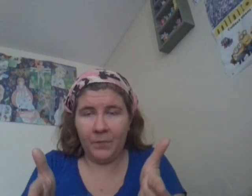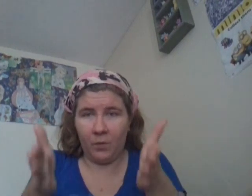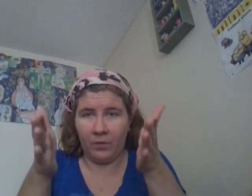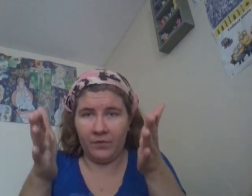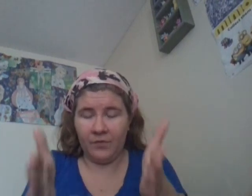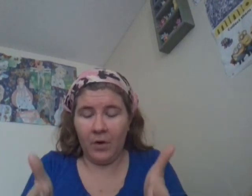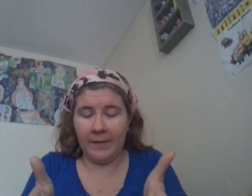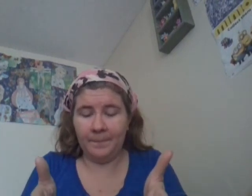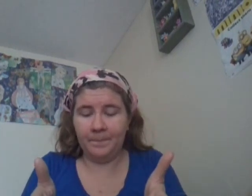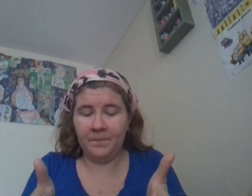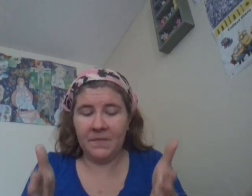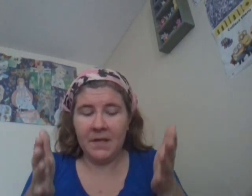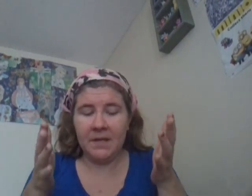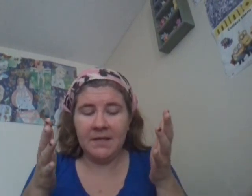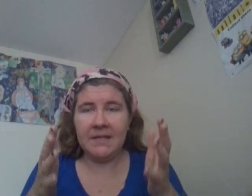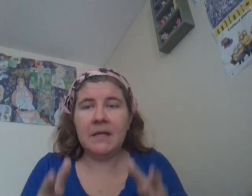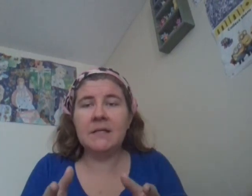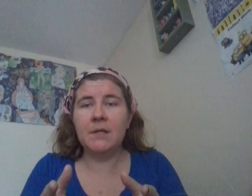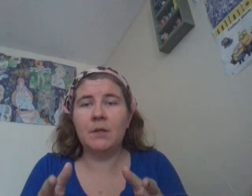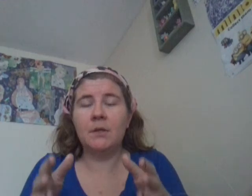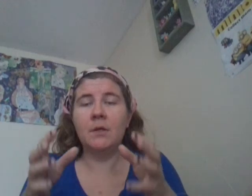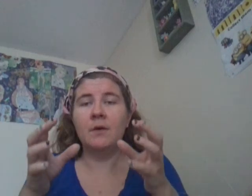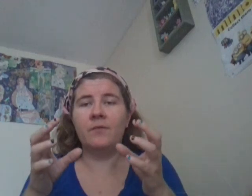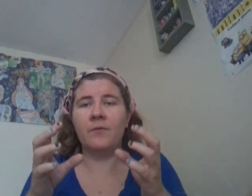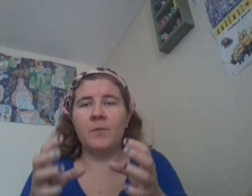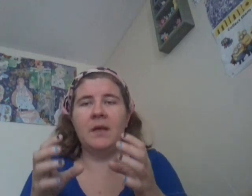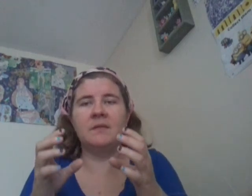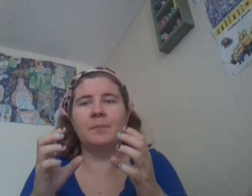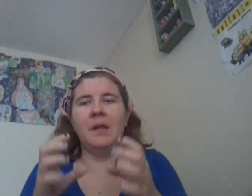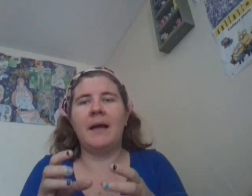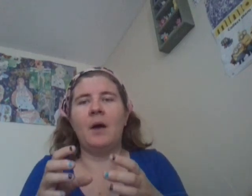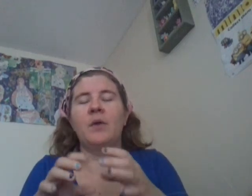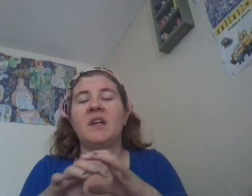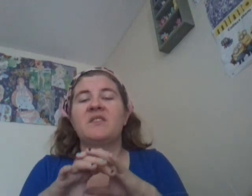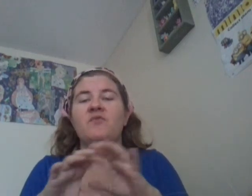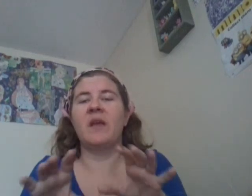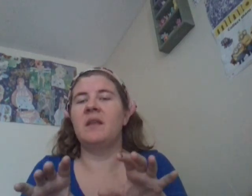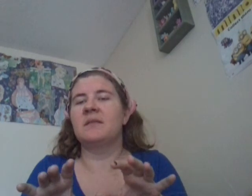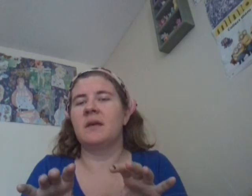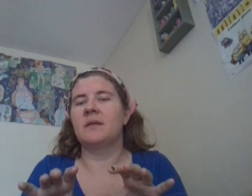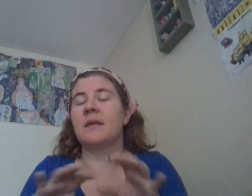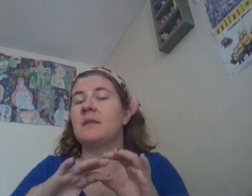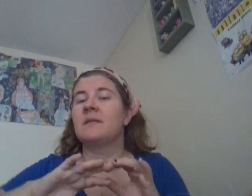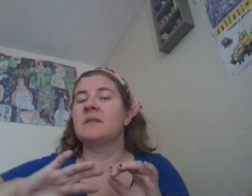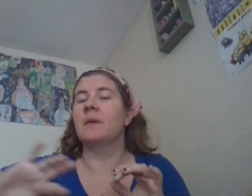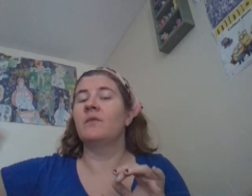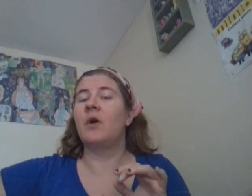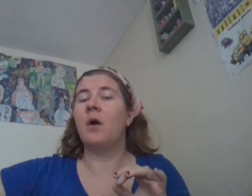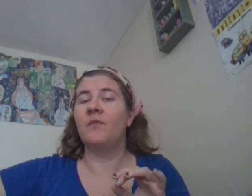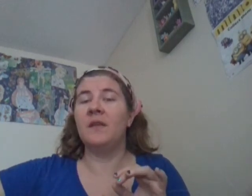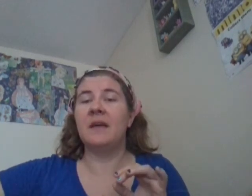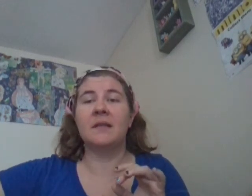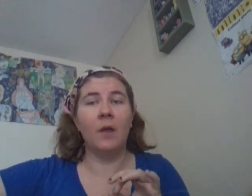or the drawing, it's easier for me to block out extraneous things. Like the smell of coffee takes